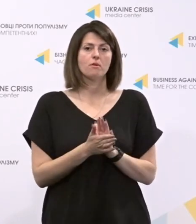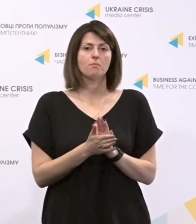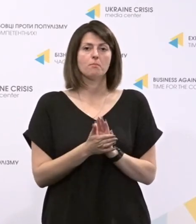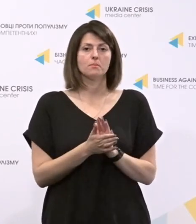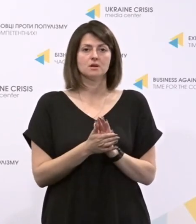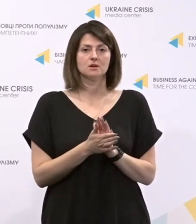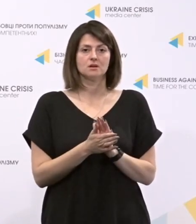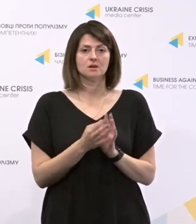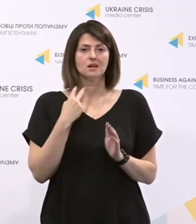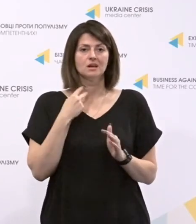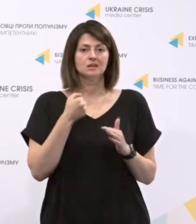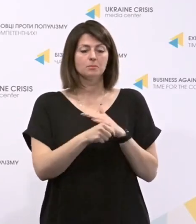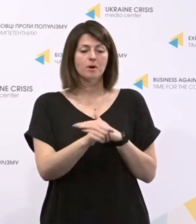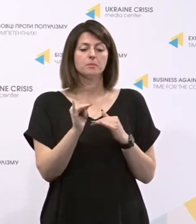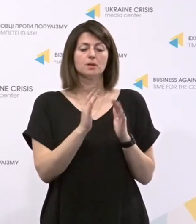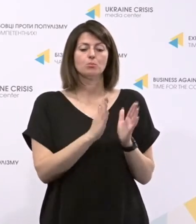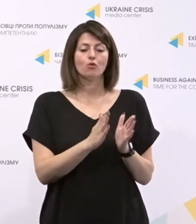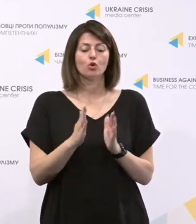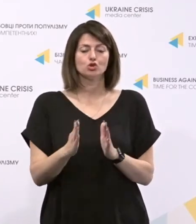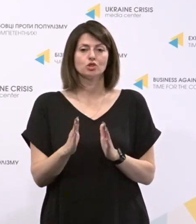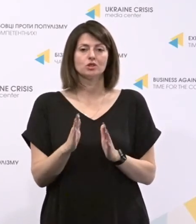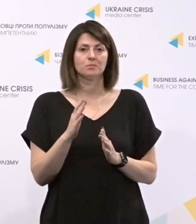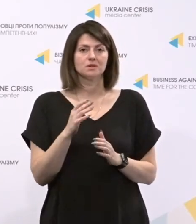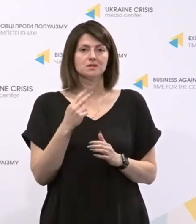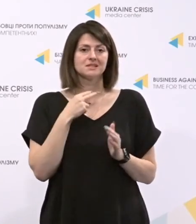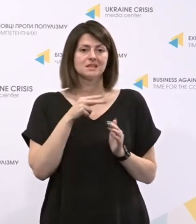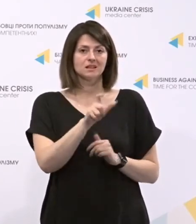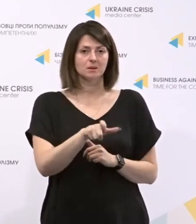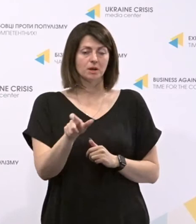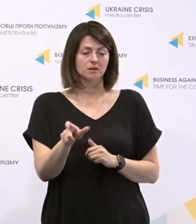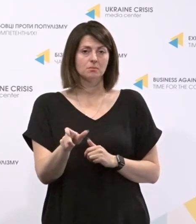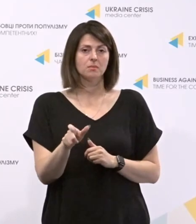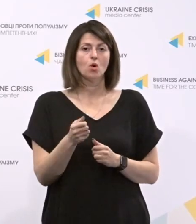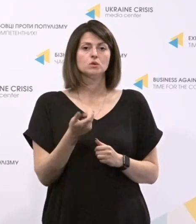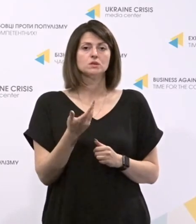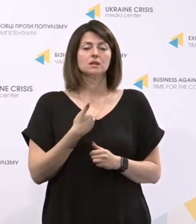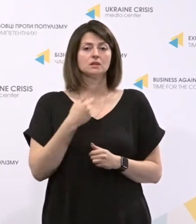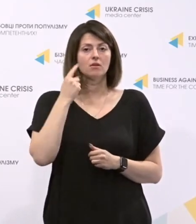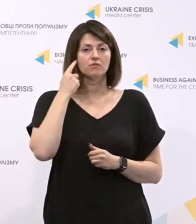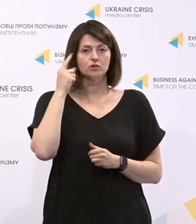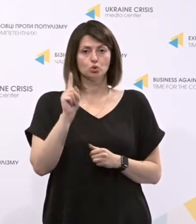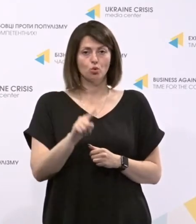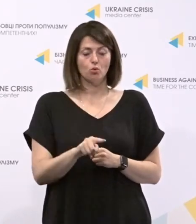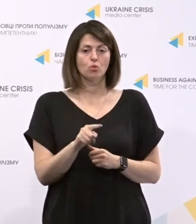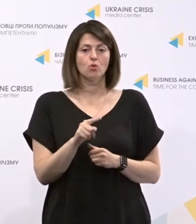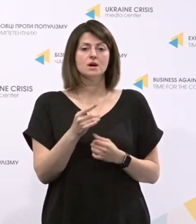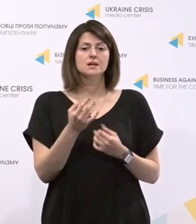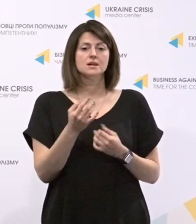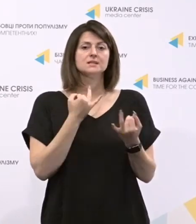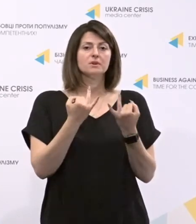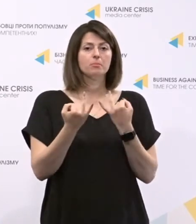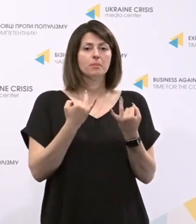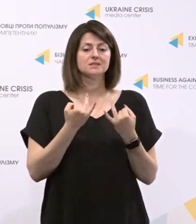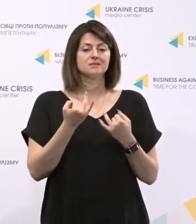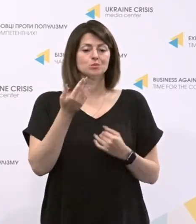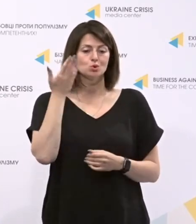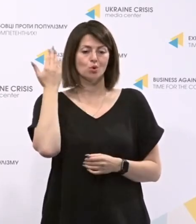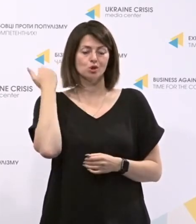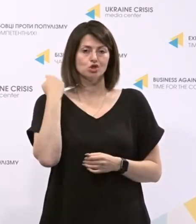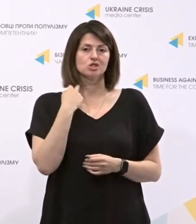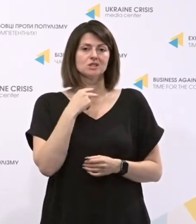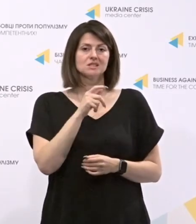there, as we know from interviews with former detainees and others that human rights